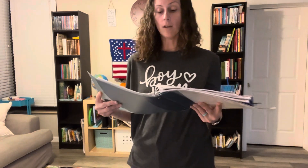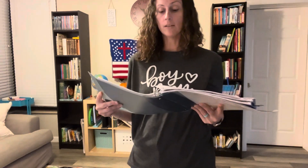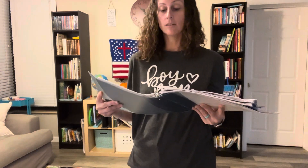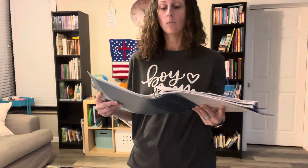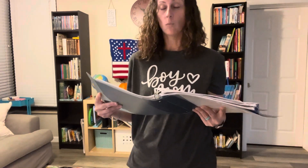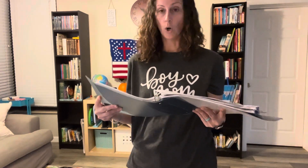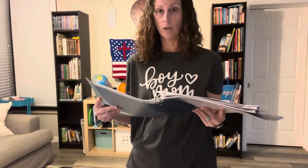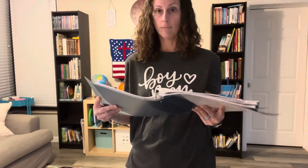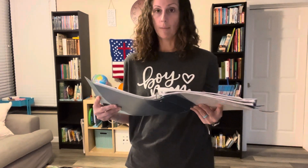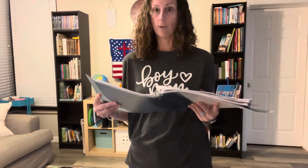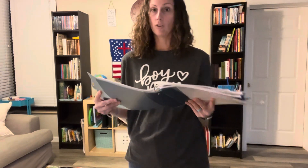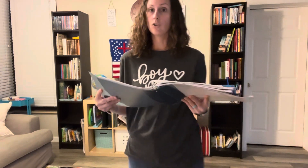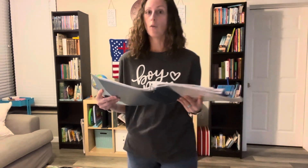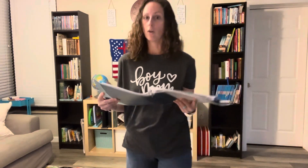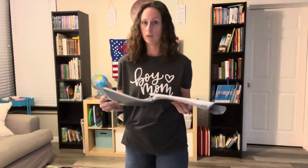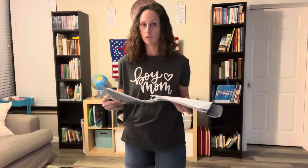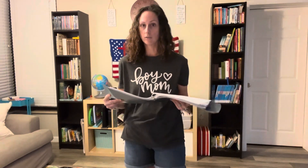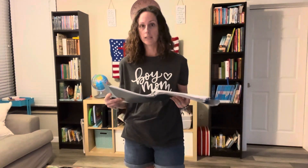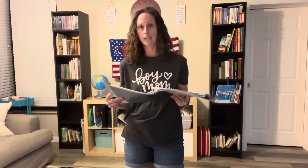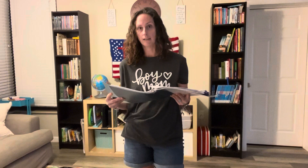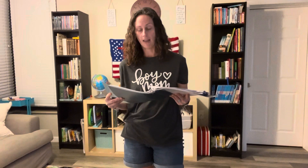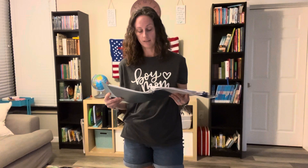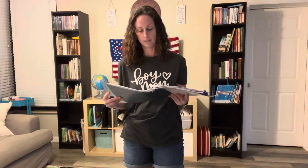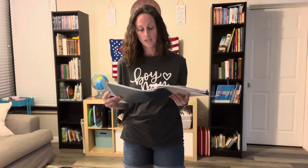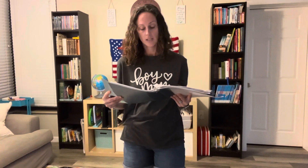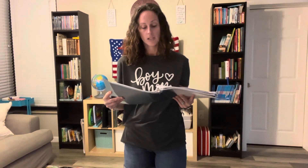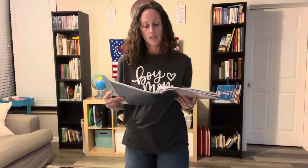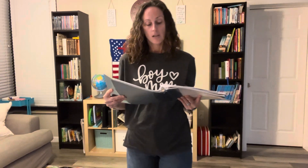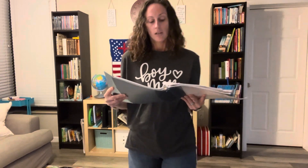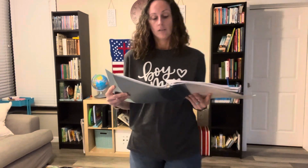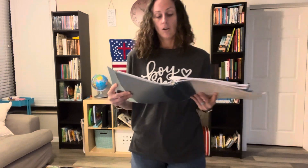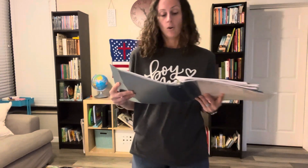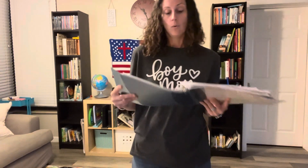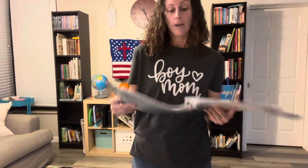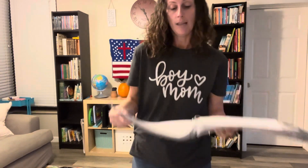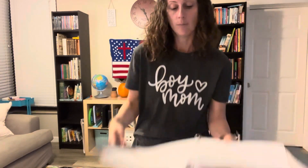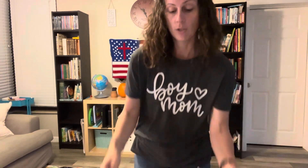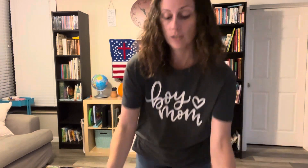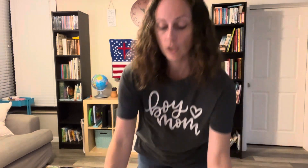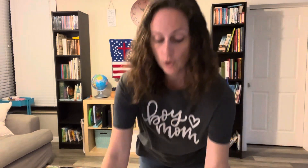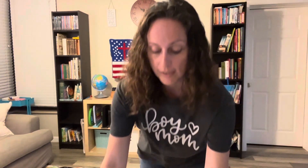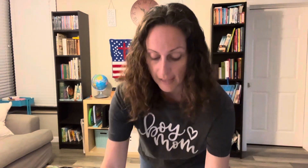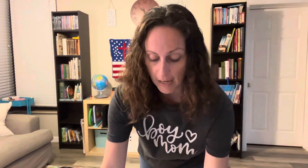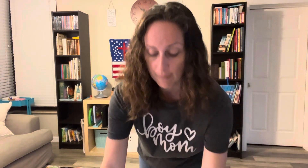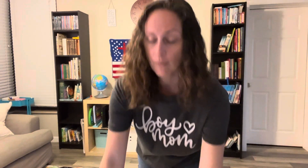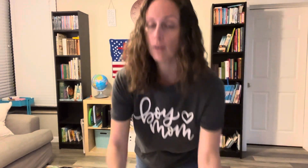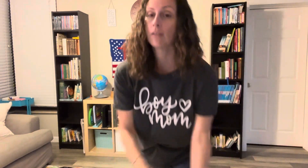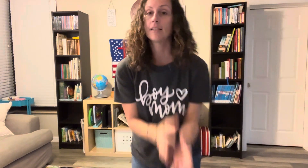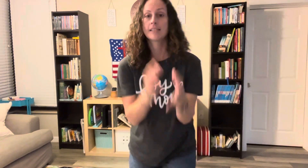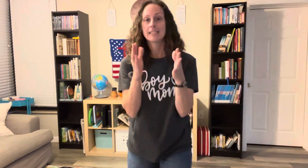was word. Remember, there's no articles in Latin. So we're just going to do the same